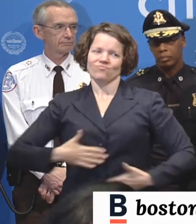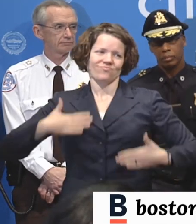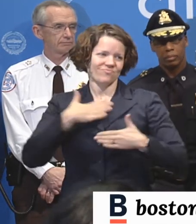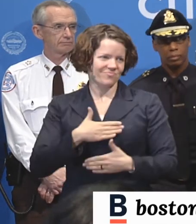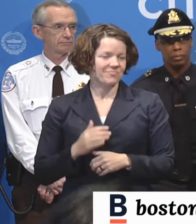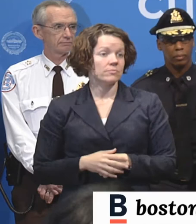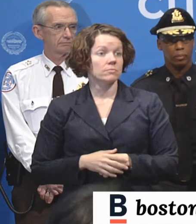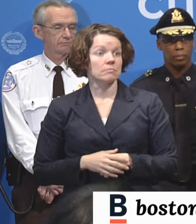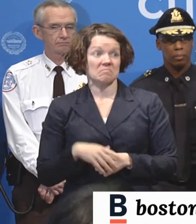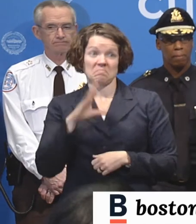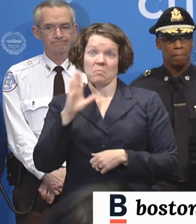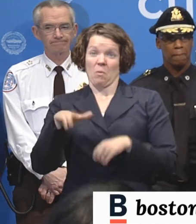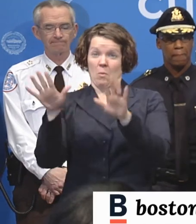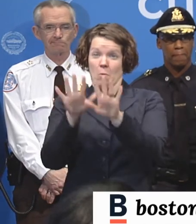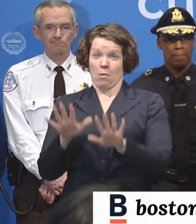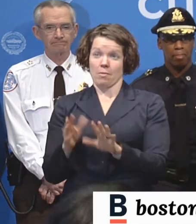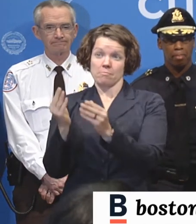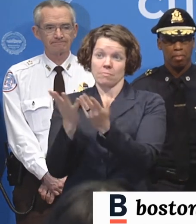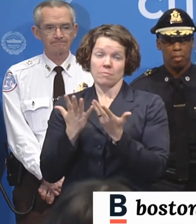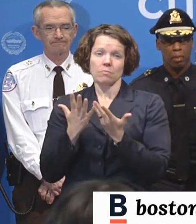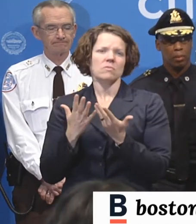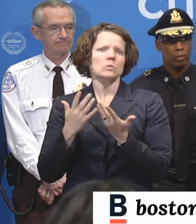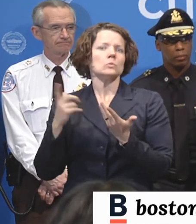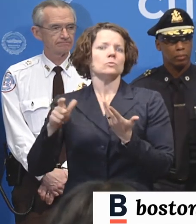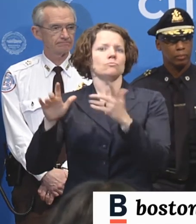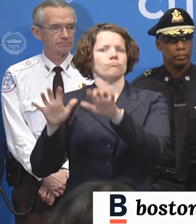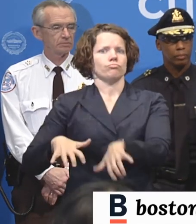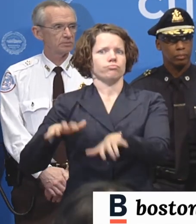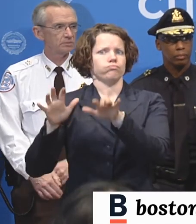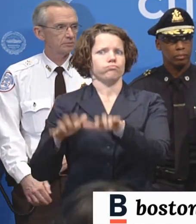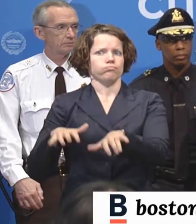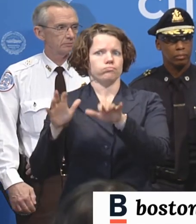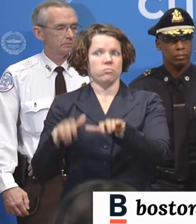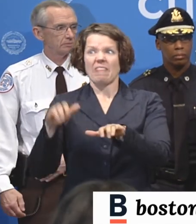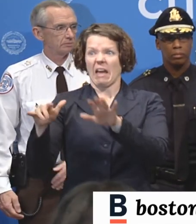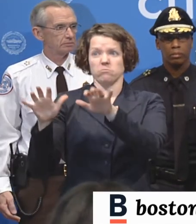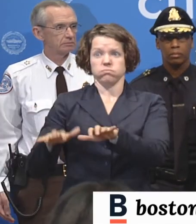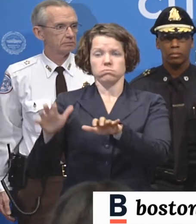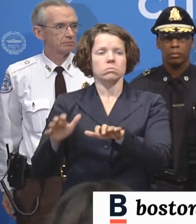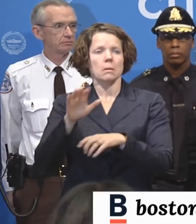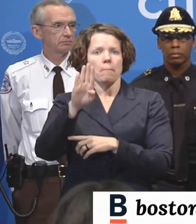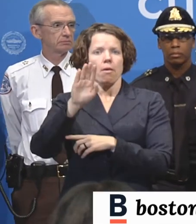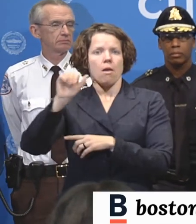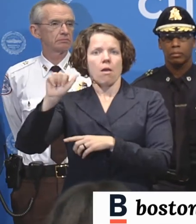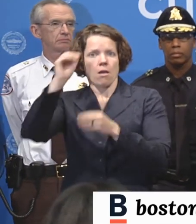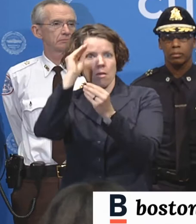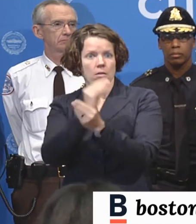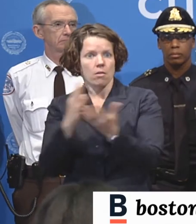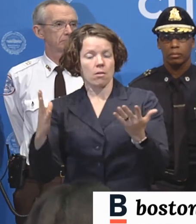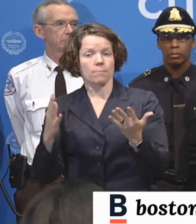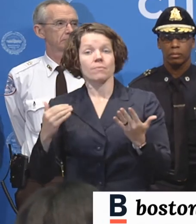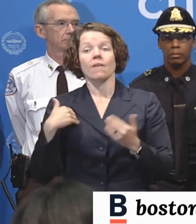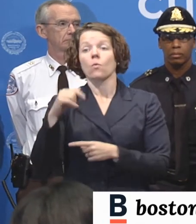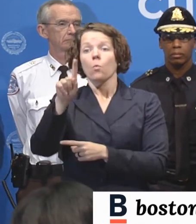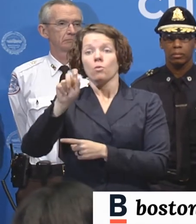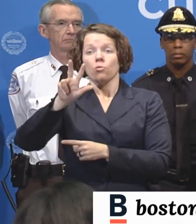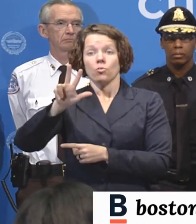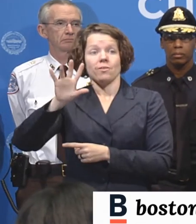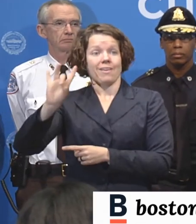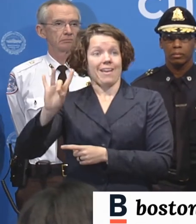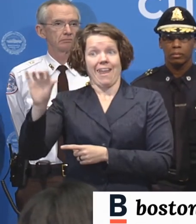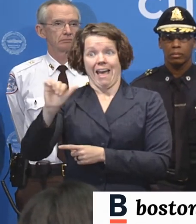now, the forecast calls for rain. Due to the weather, the BAA is offering deferments to 138 registered